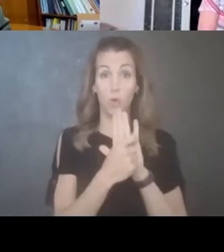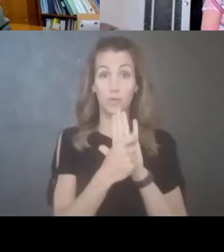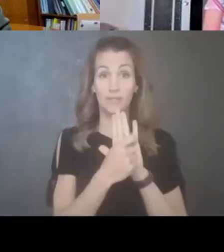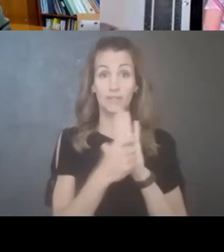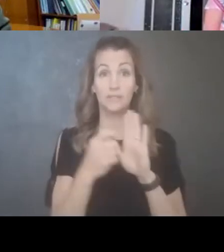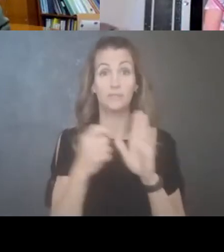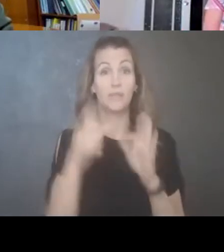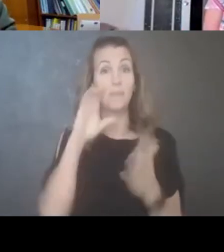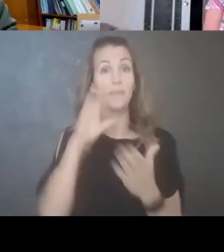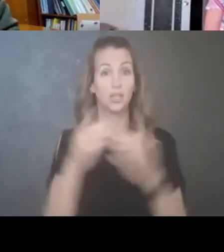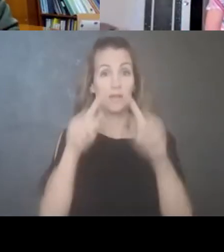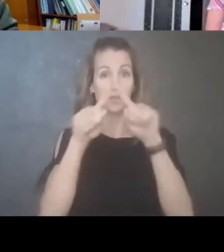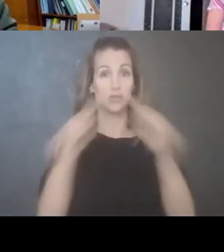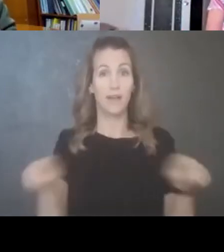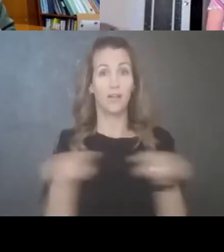triangle.